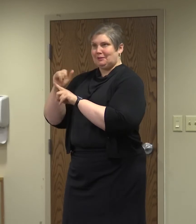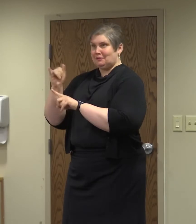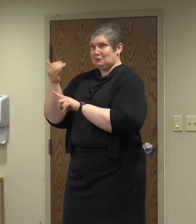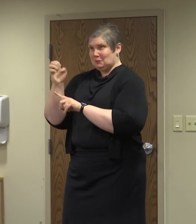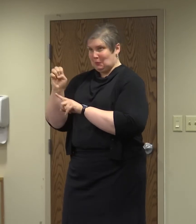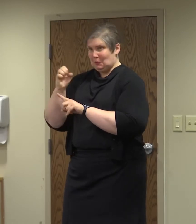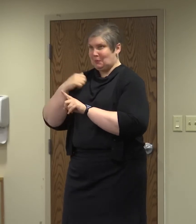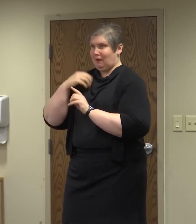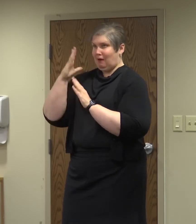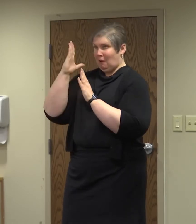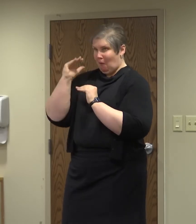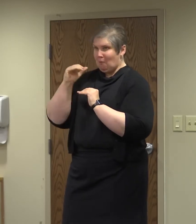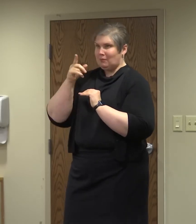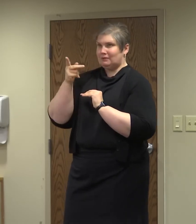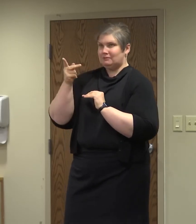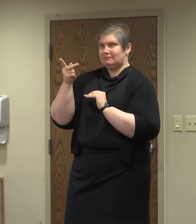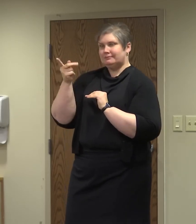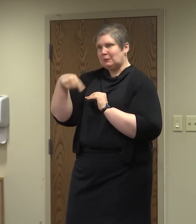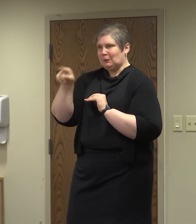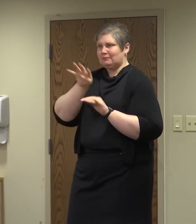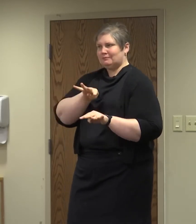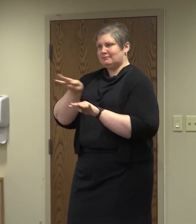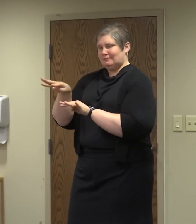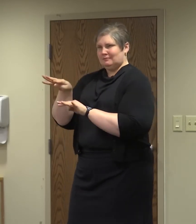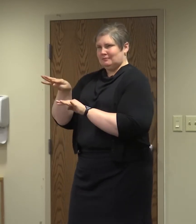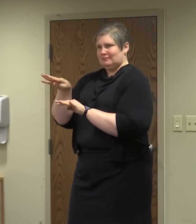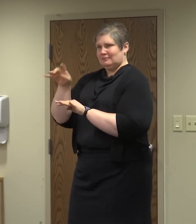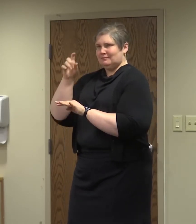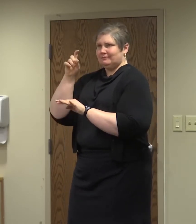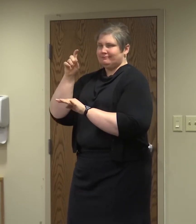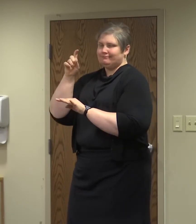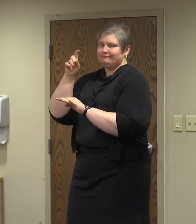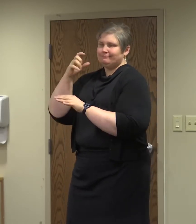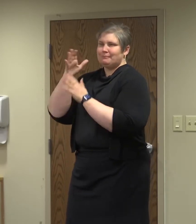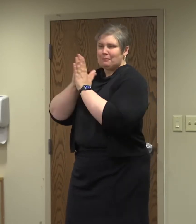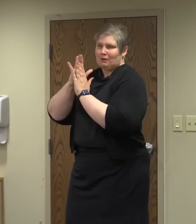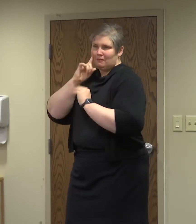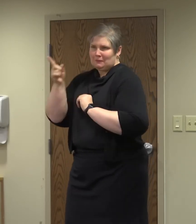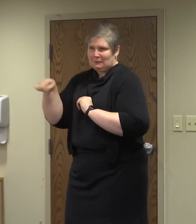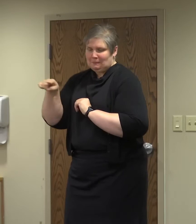take his words to, there's a reason that he felt